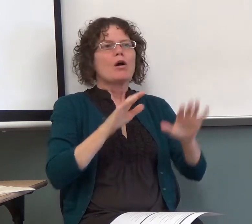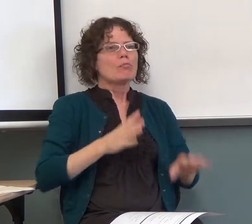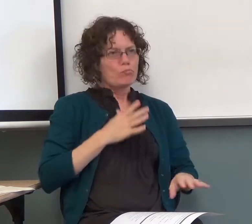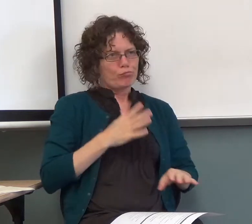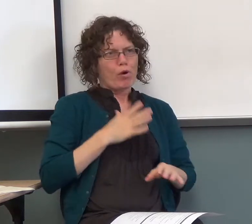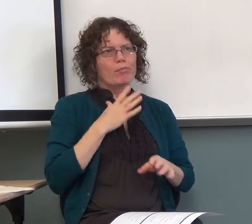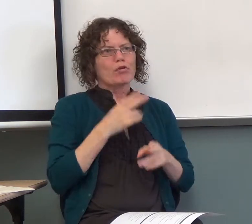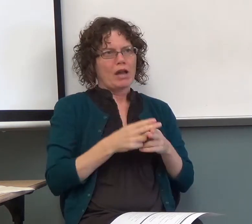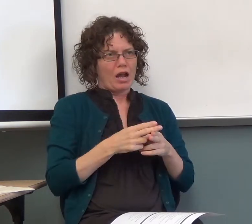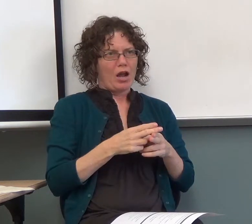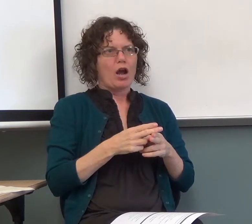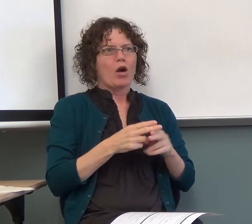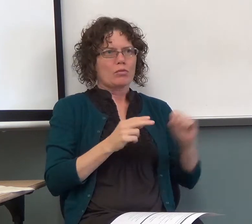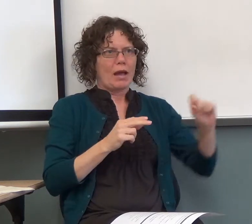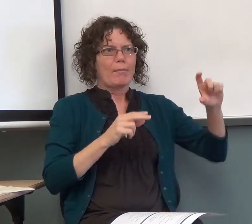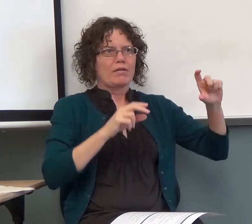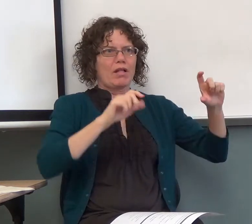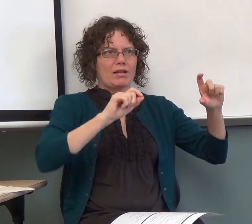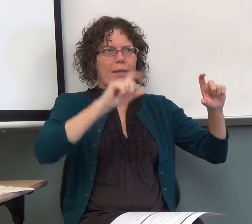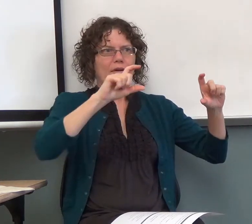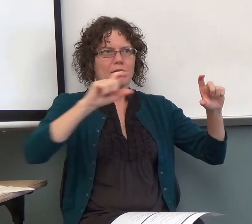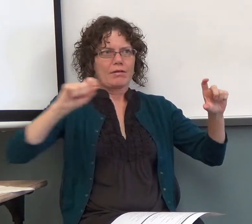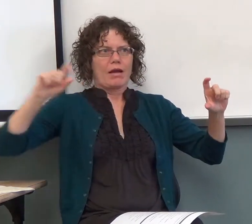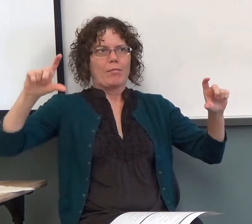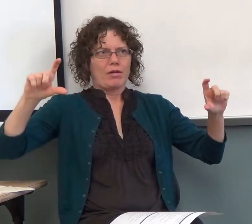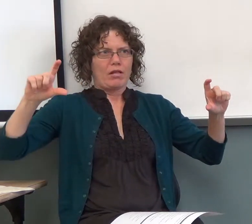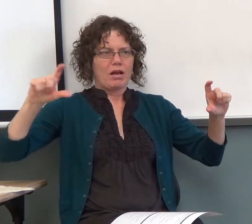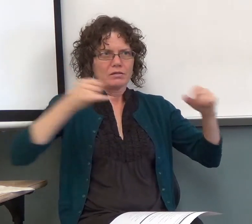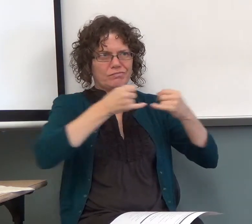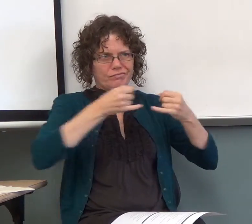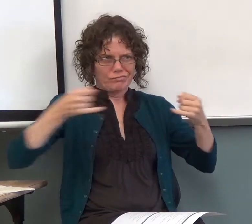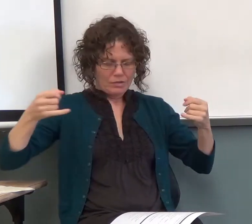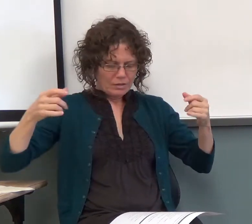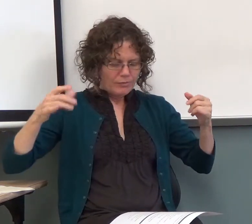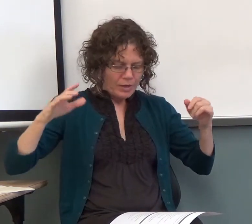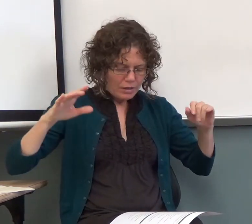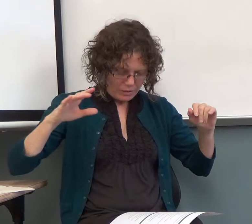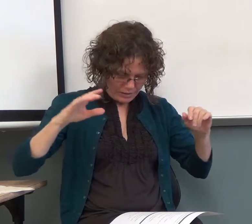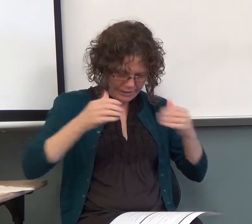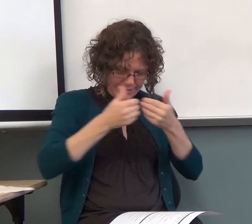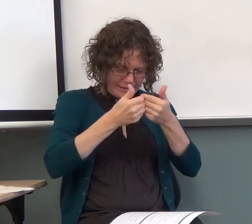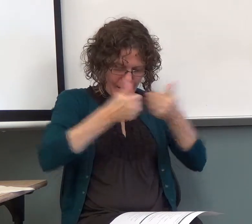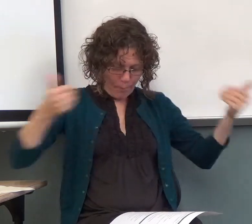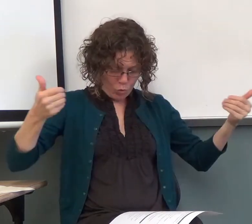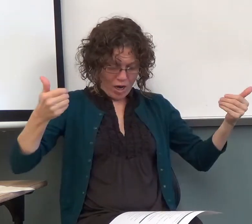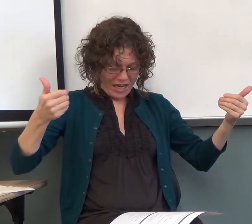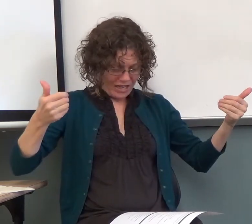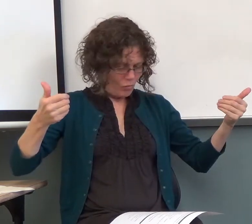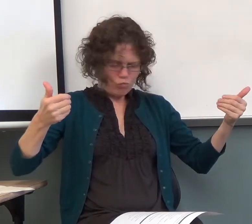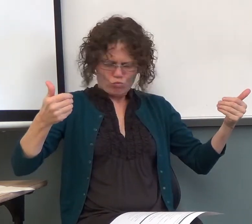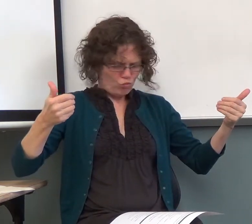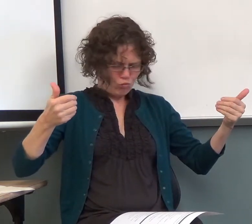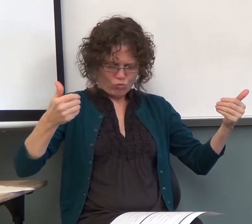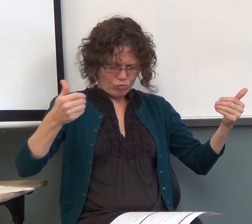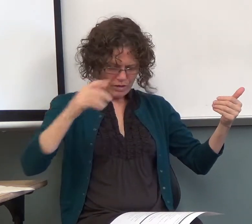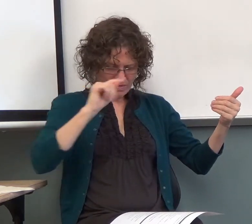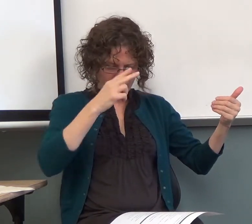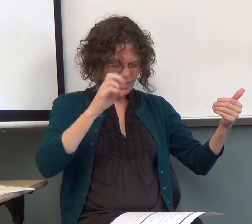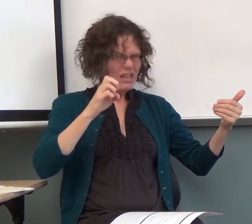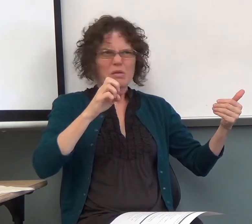right? Capitalized, good. Separate, separate, No. no. The, No.